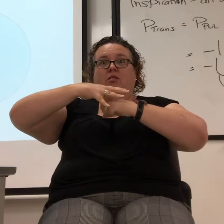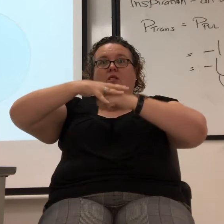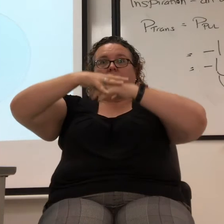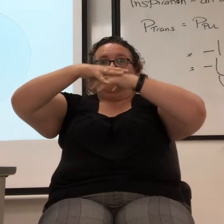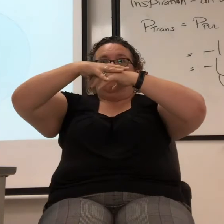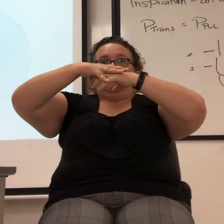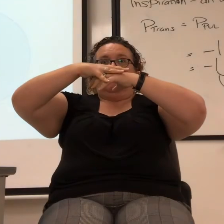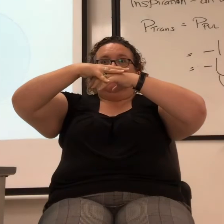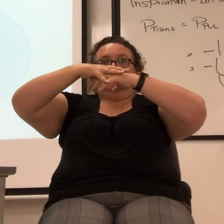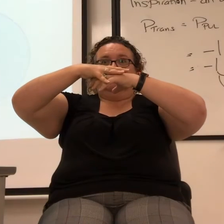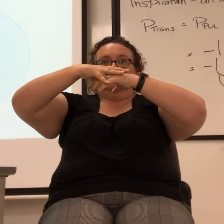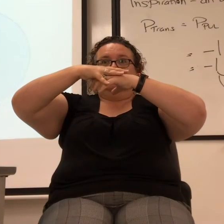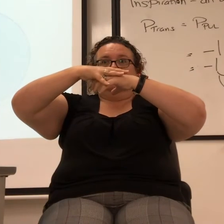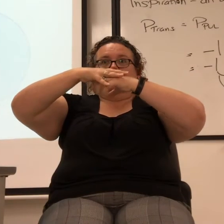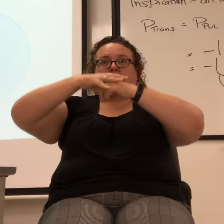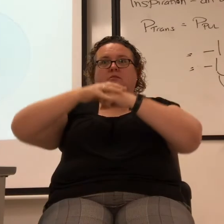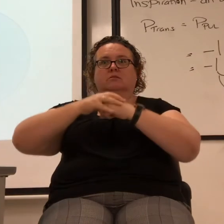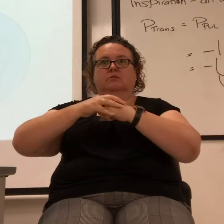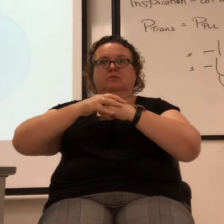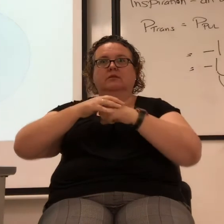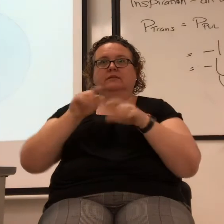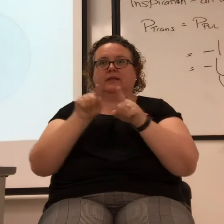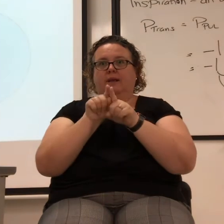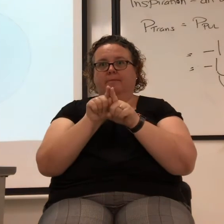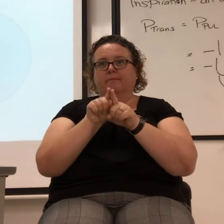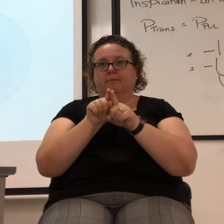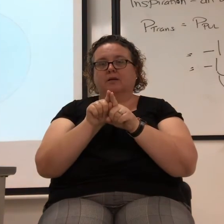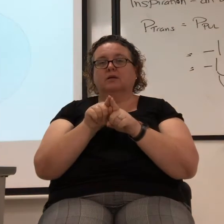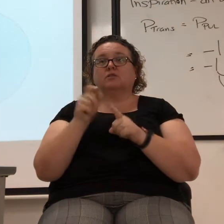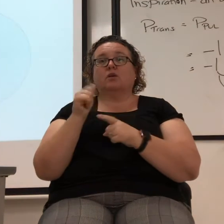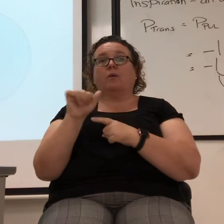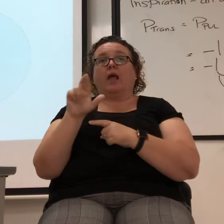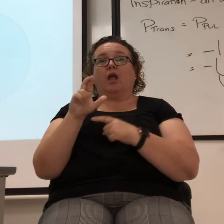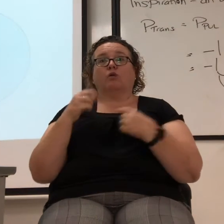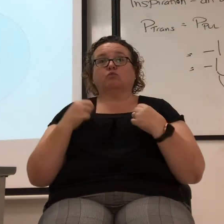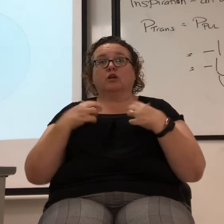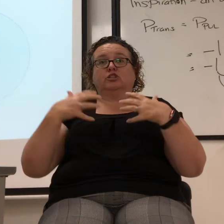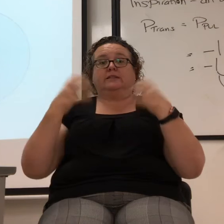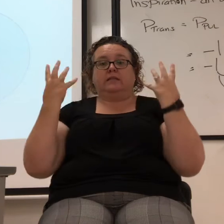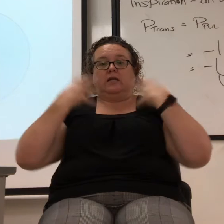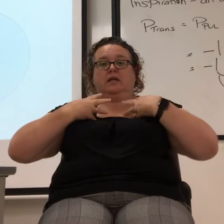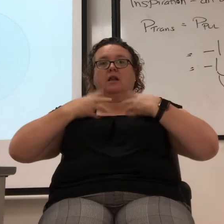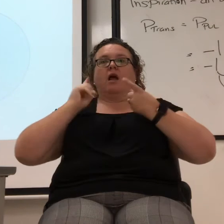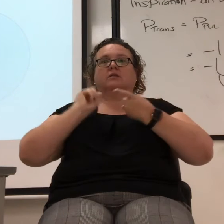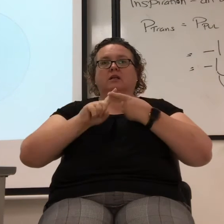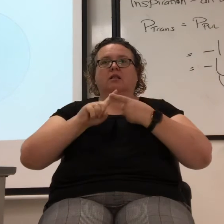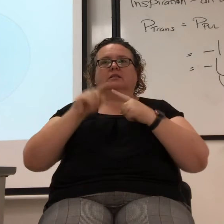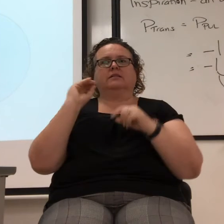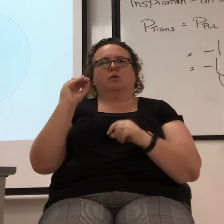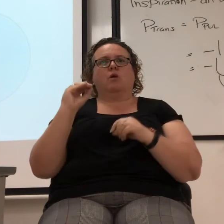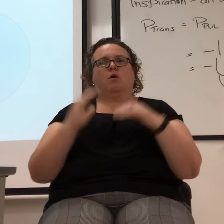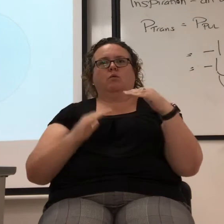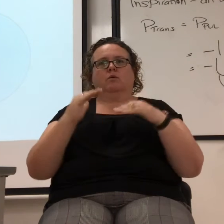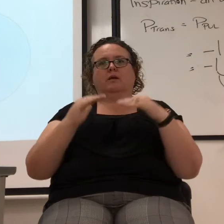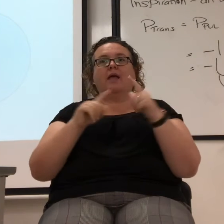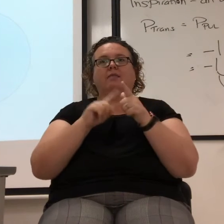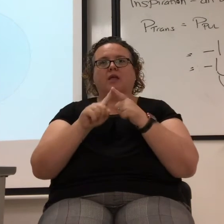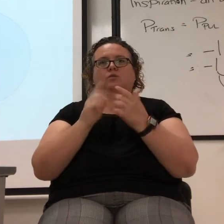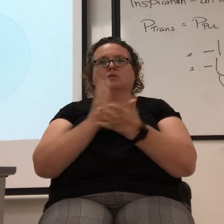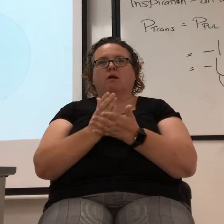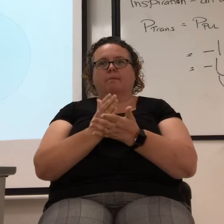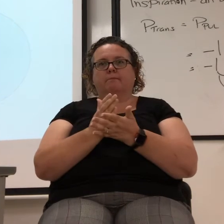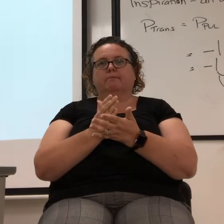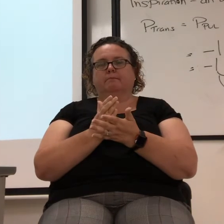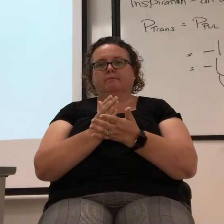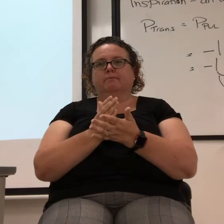pressure decreases to -1, air rushes in until 0. Then you stop. Okay.